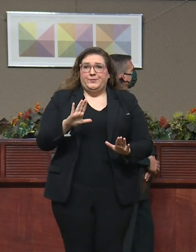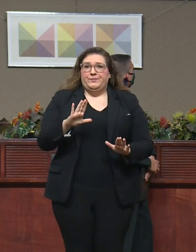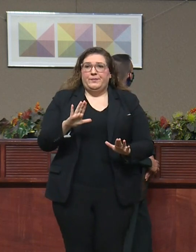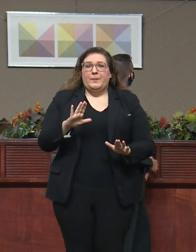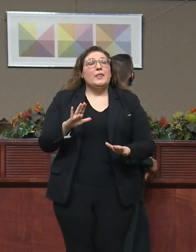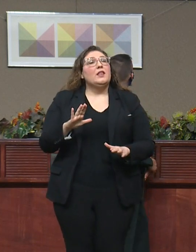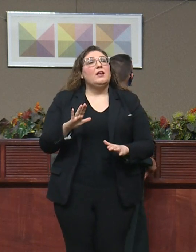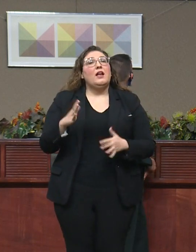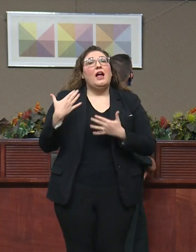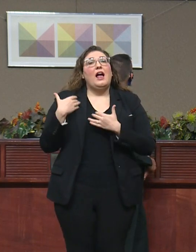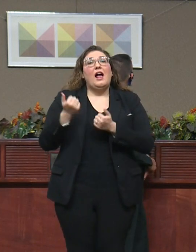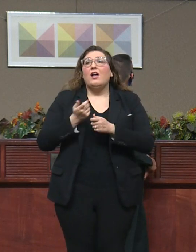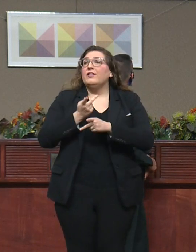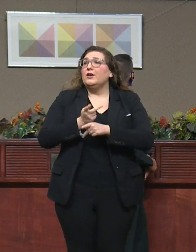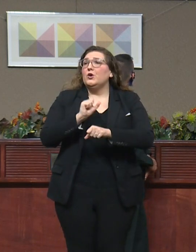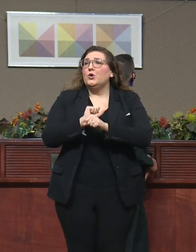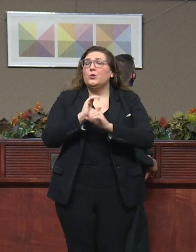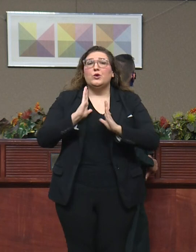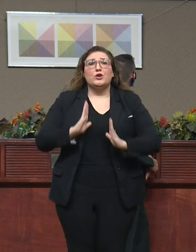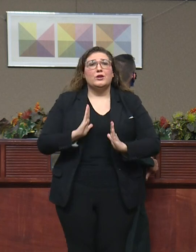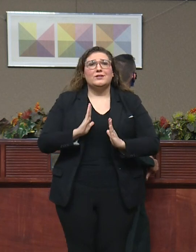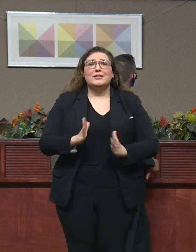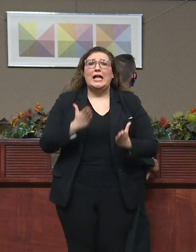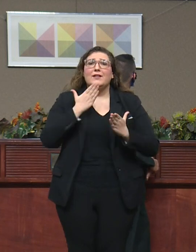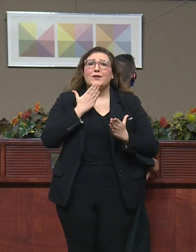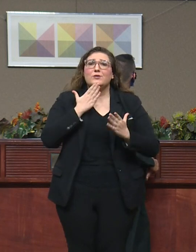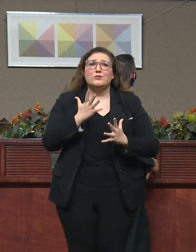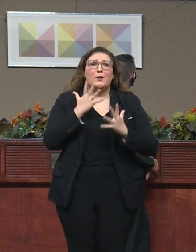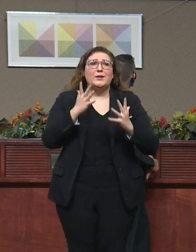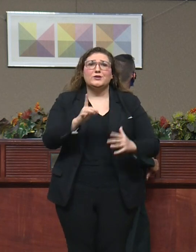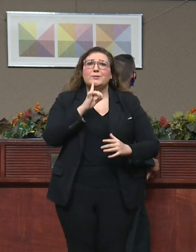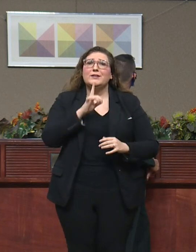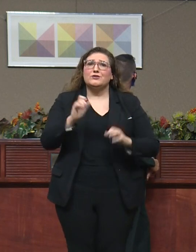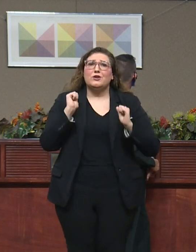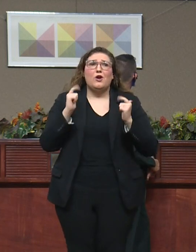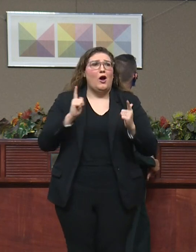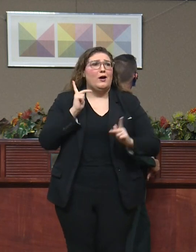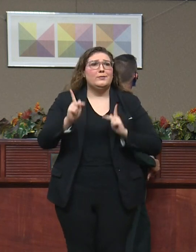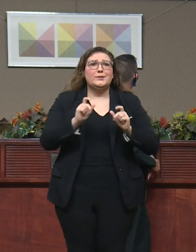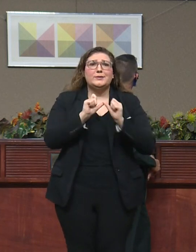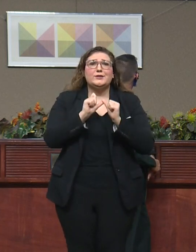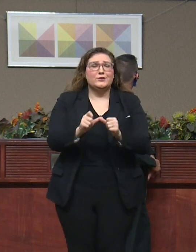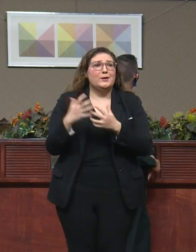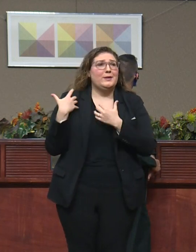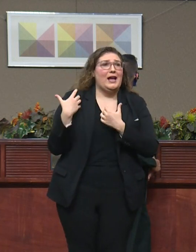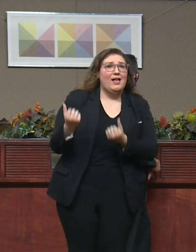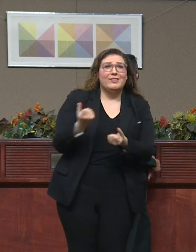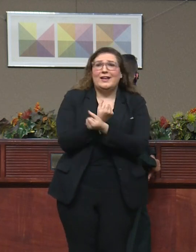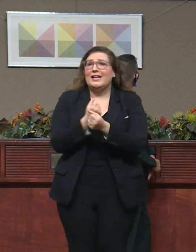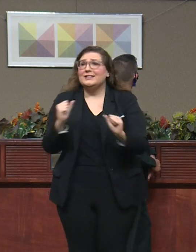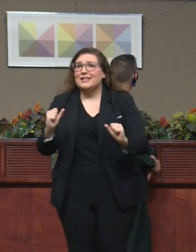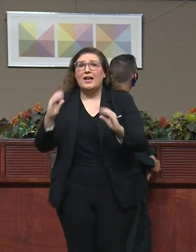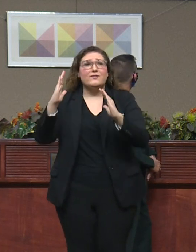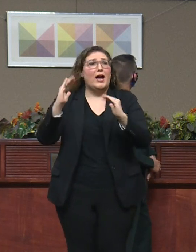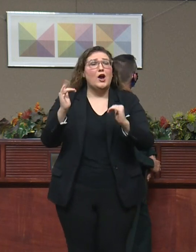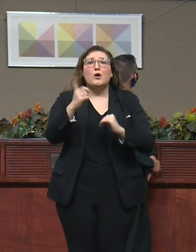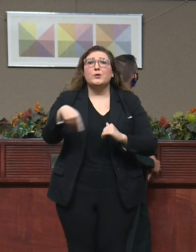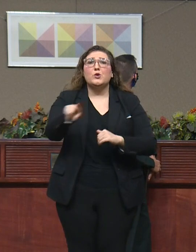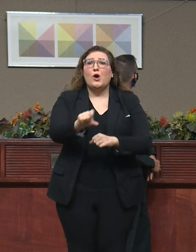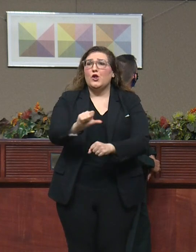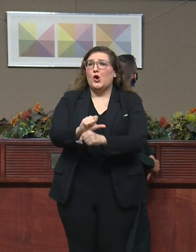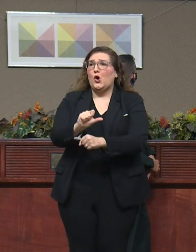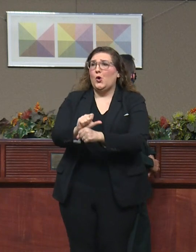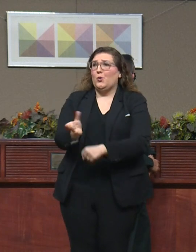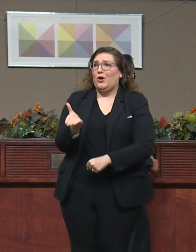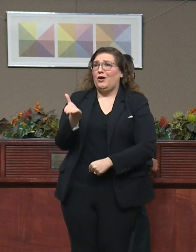care helpers, thank you for keeping everyone healthy and safe. I hope every single one of you that works there are